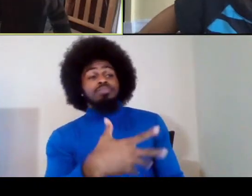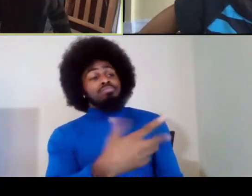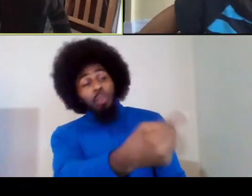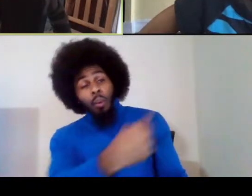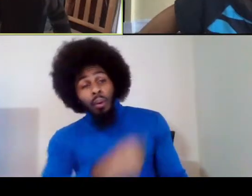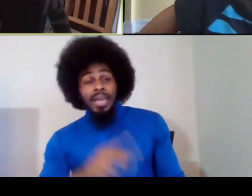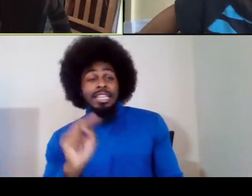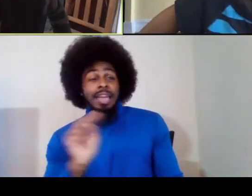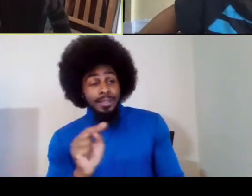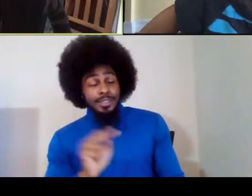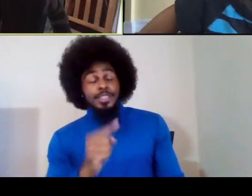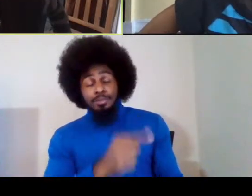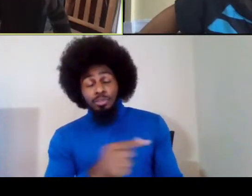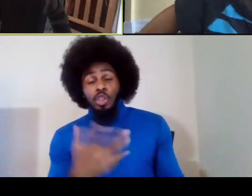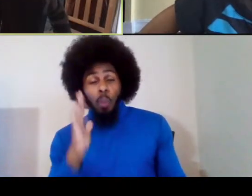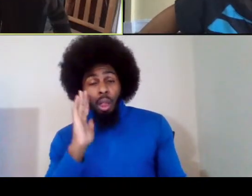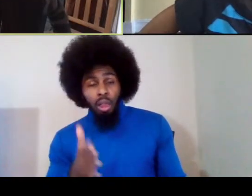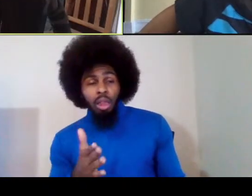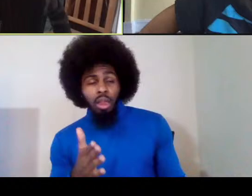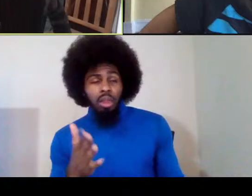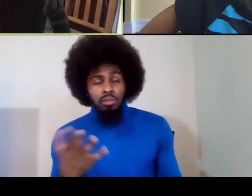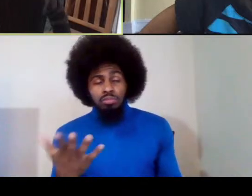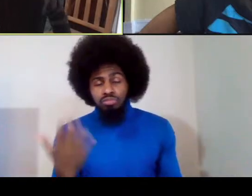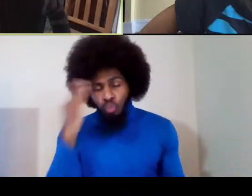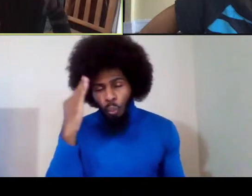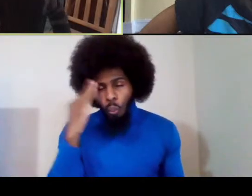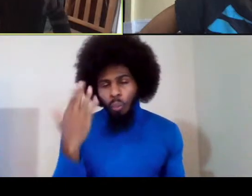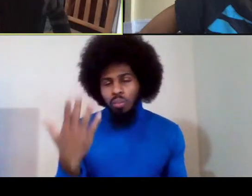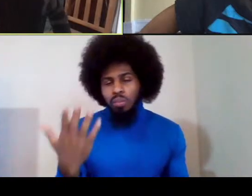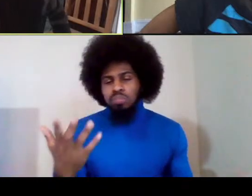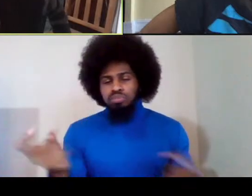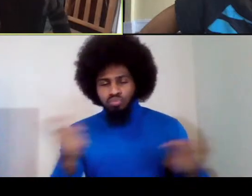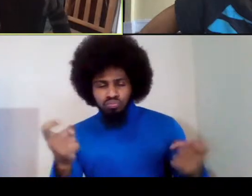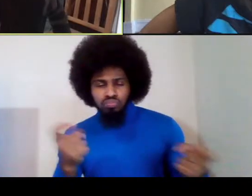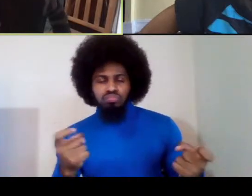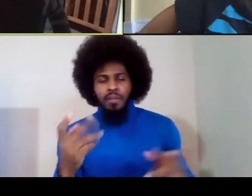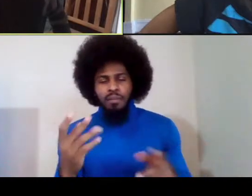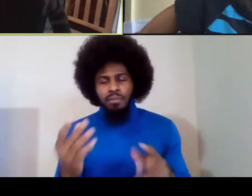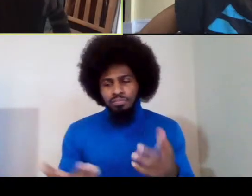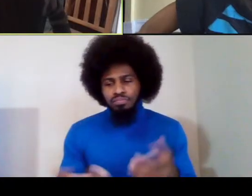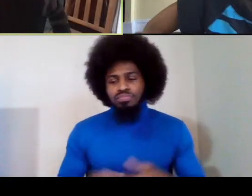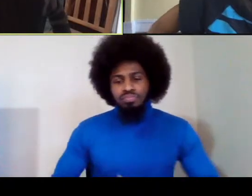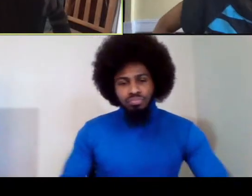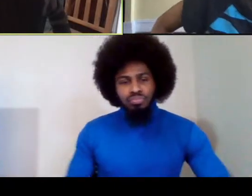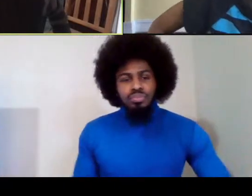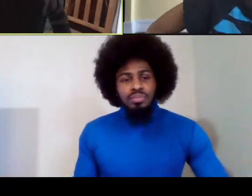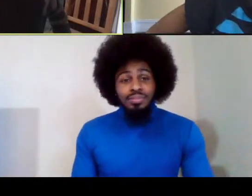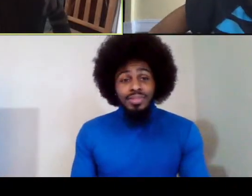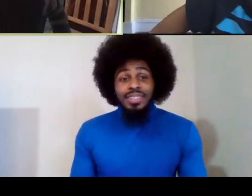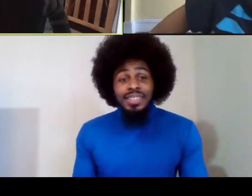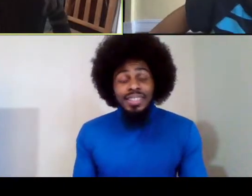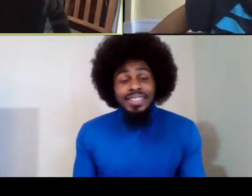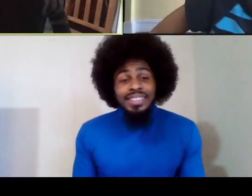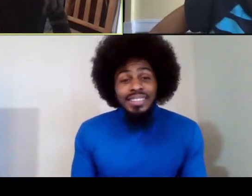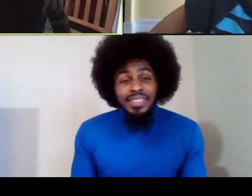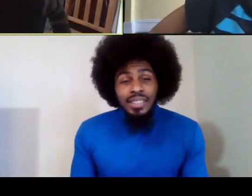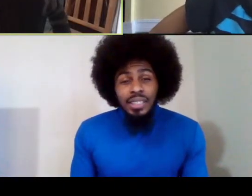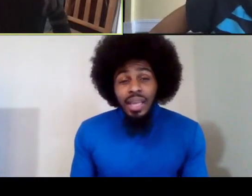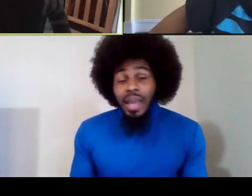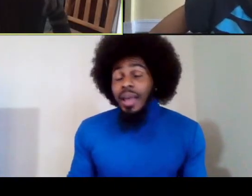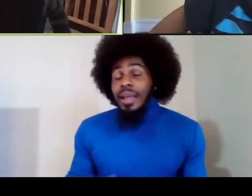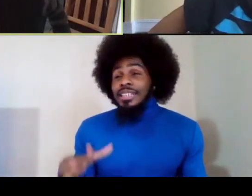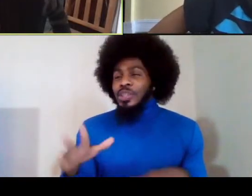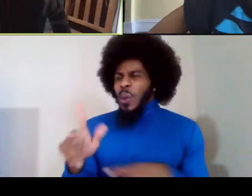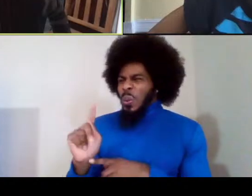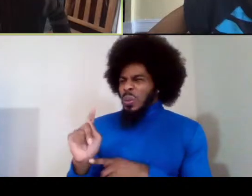also... I don't know. I've been starting to get into TikTok a little bit. And there goes, you know, TikToks about the older auntie